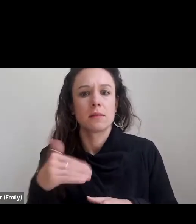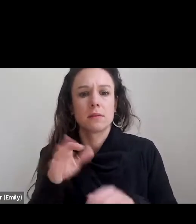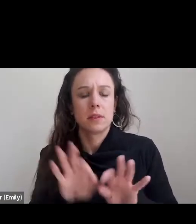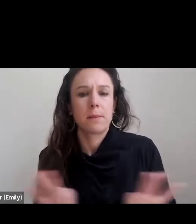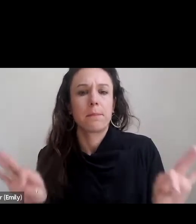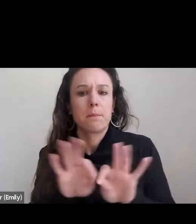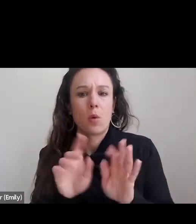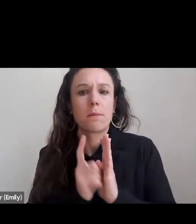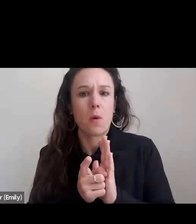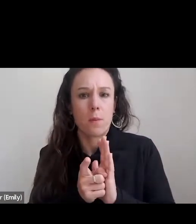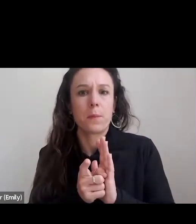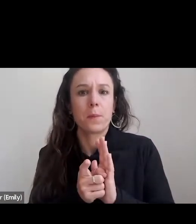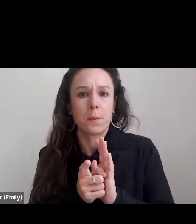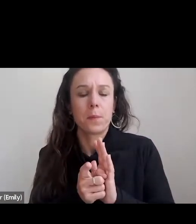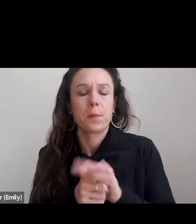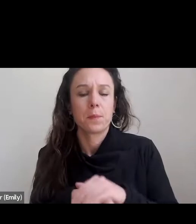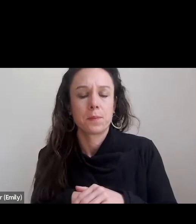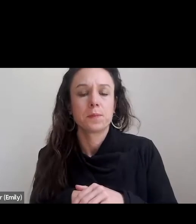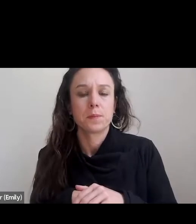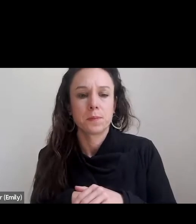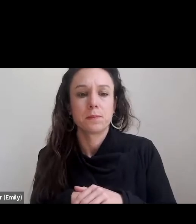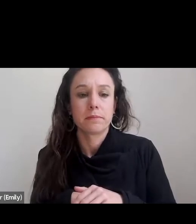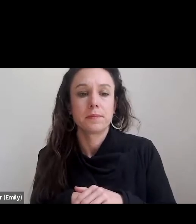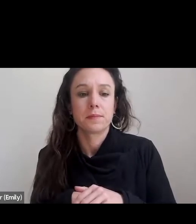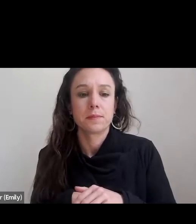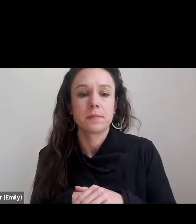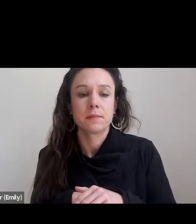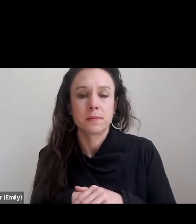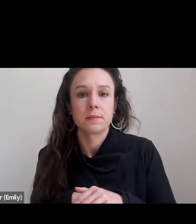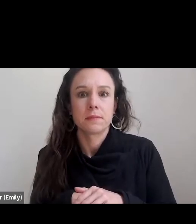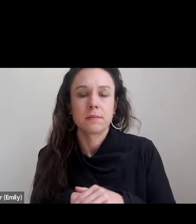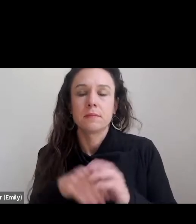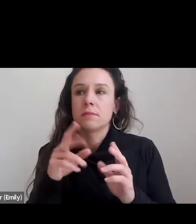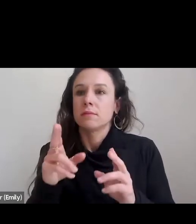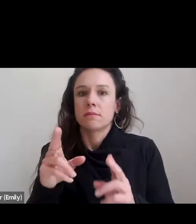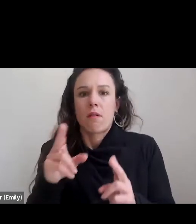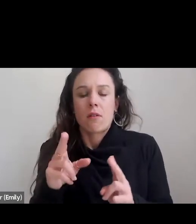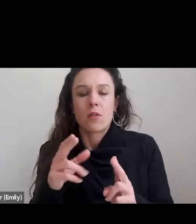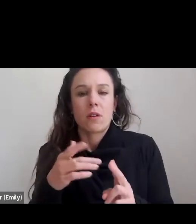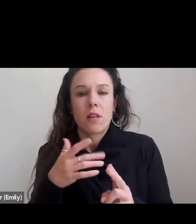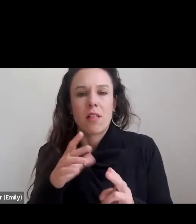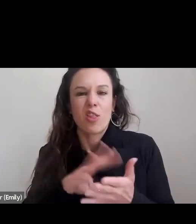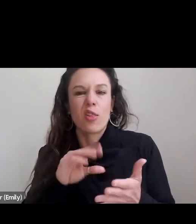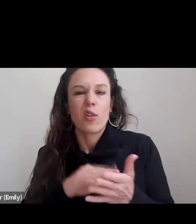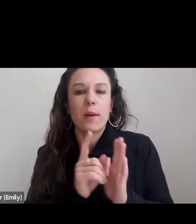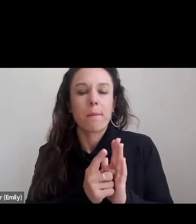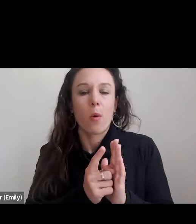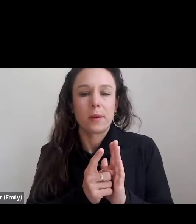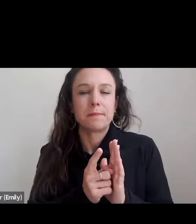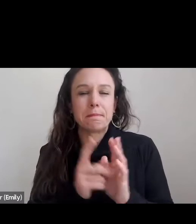moment for an honor, and certainly a learning moment for me in my career.